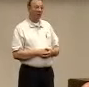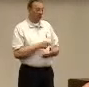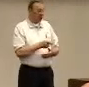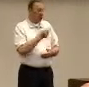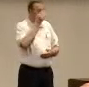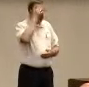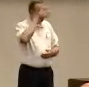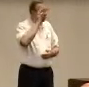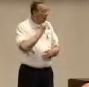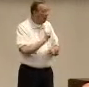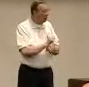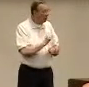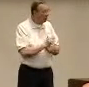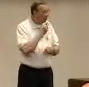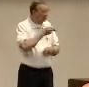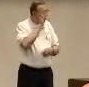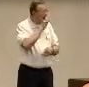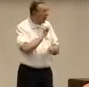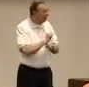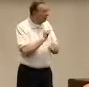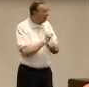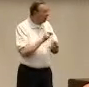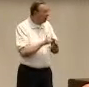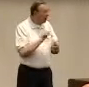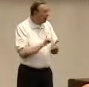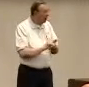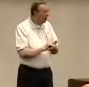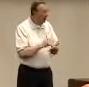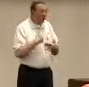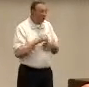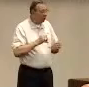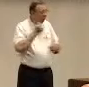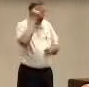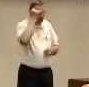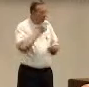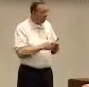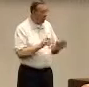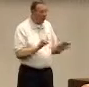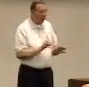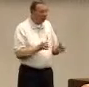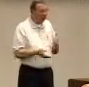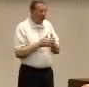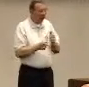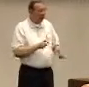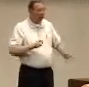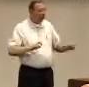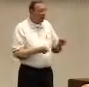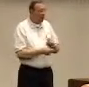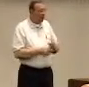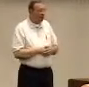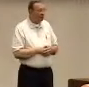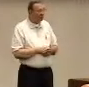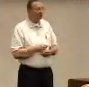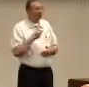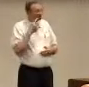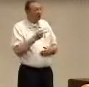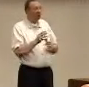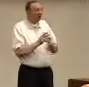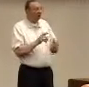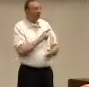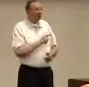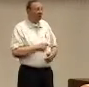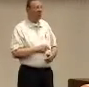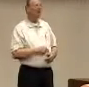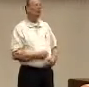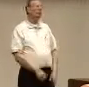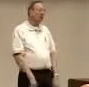Tell you what, I mean, you want to know God at work? You see God at work when you have no idea what you did to get somebody to see that